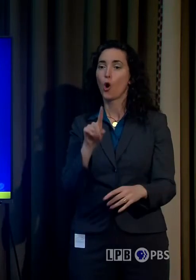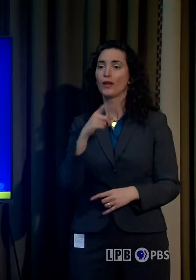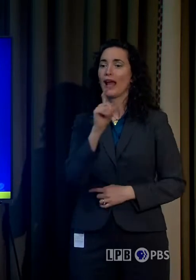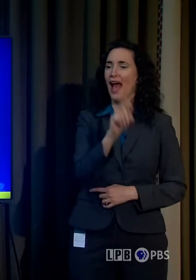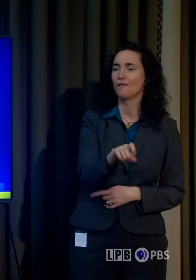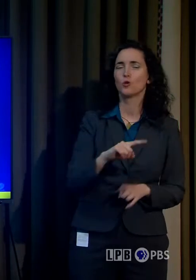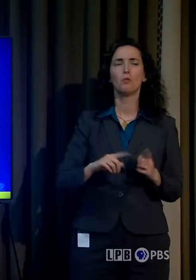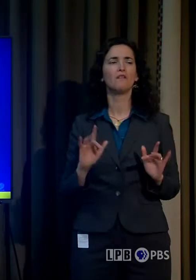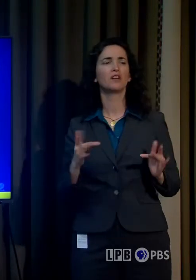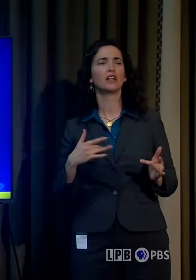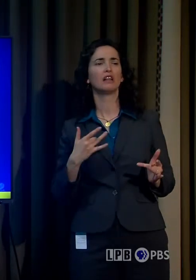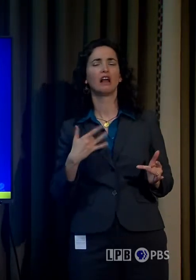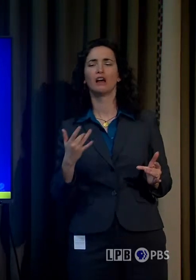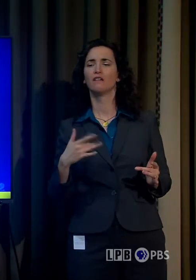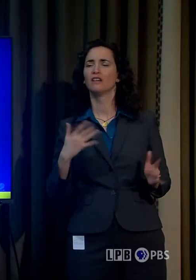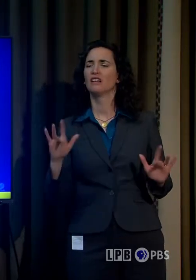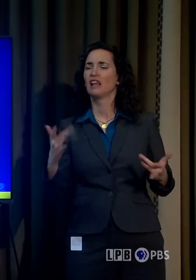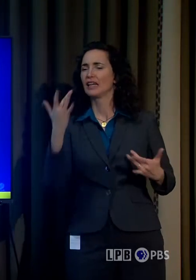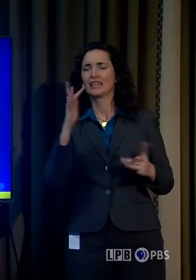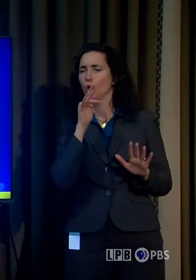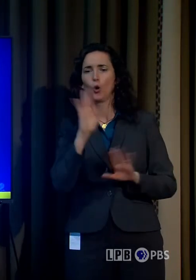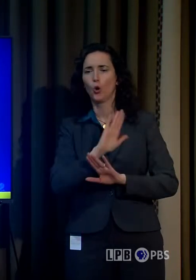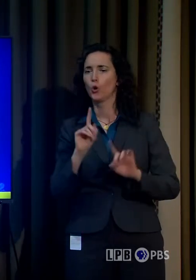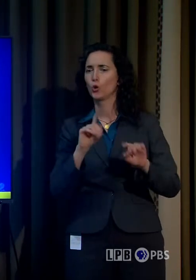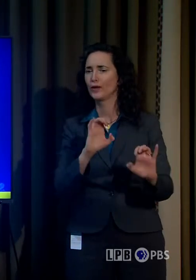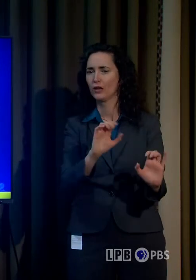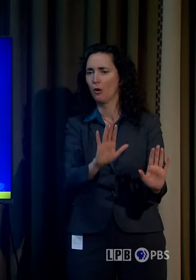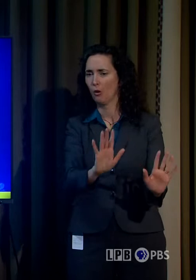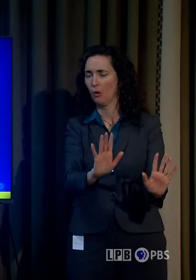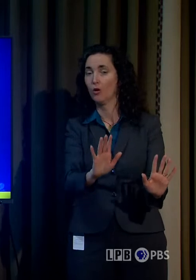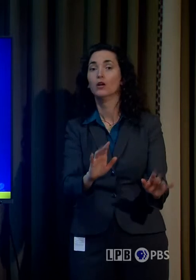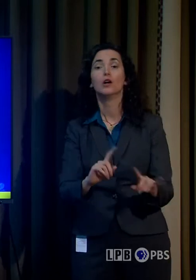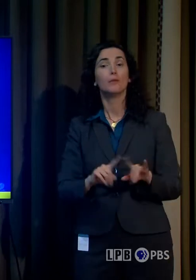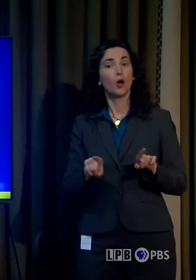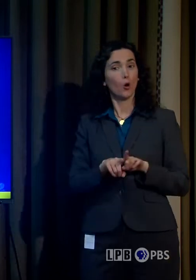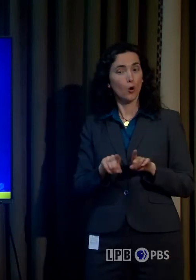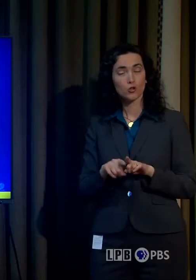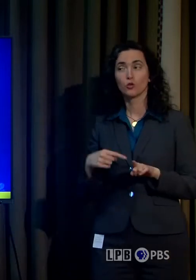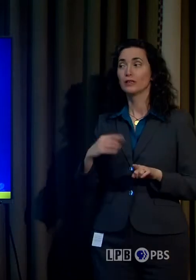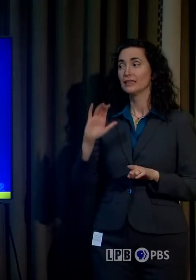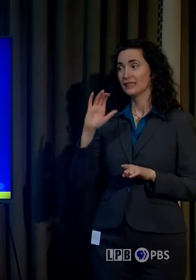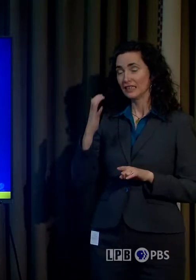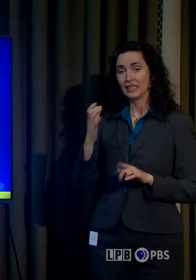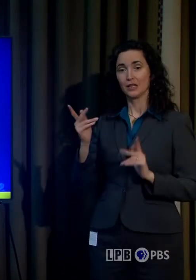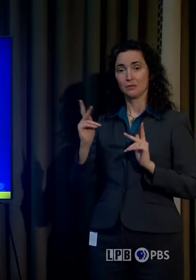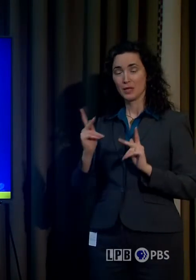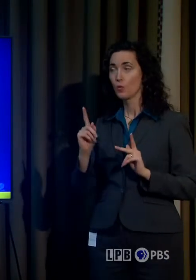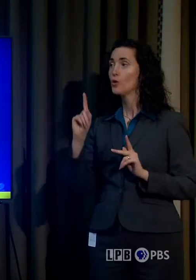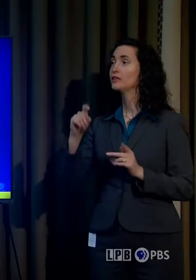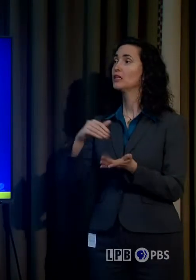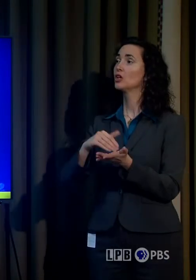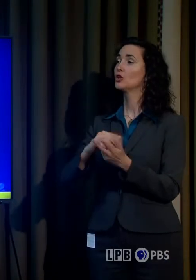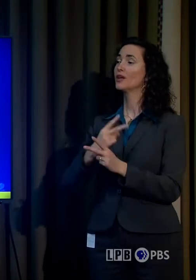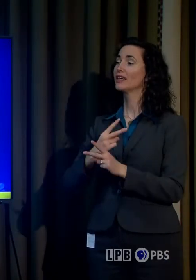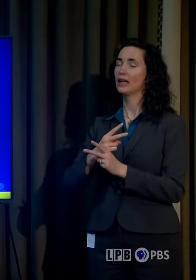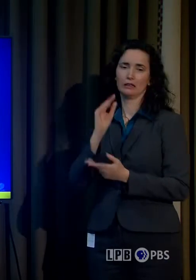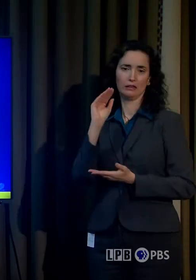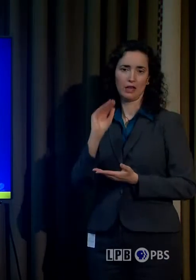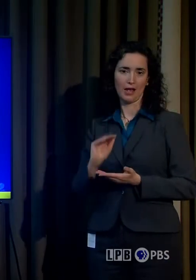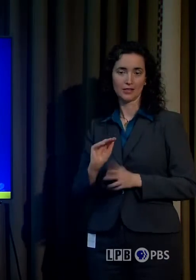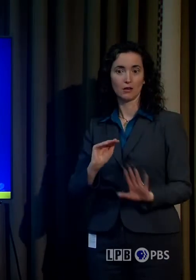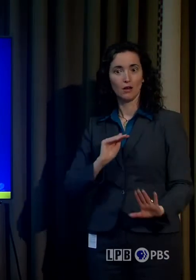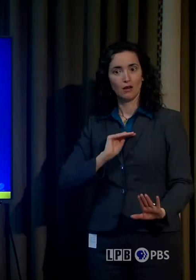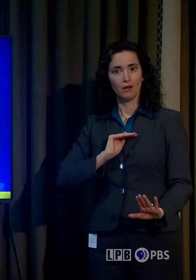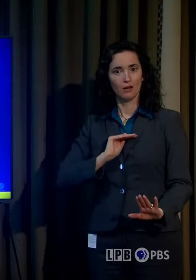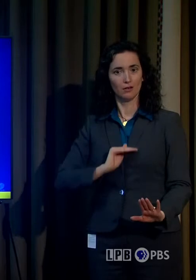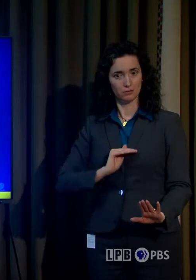volume away. But I also think we are seeing an absolute decrease in people seeking care for those symptoms, and that's reassuring